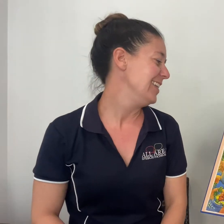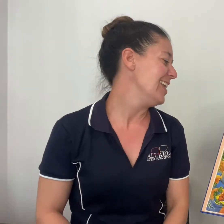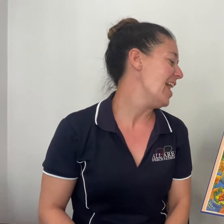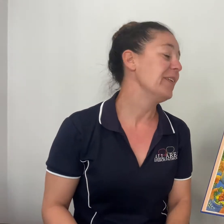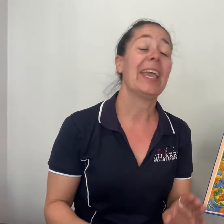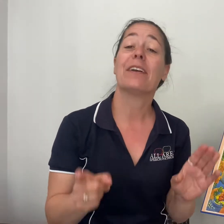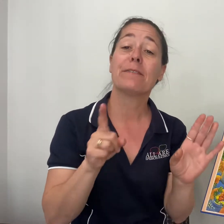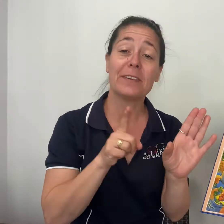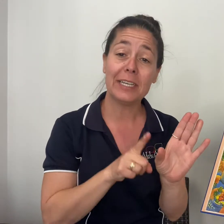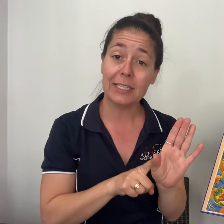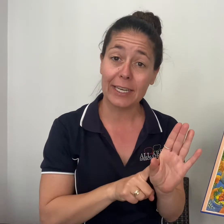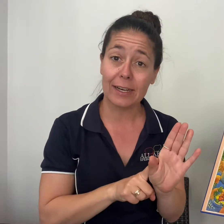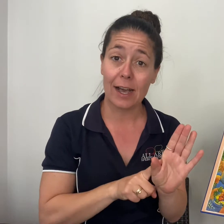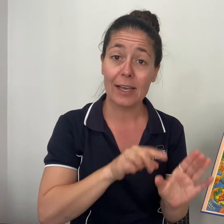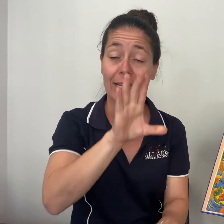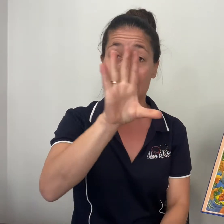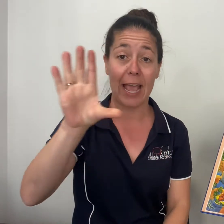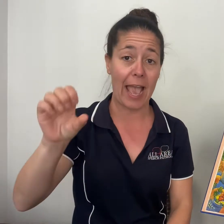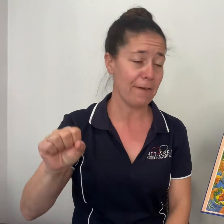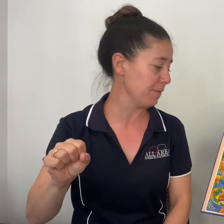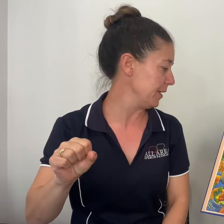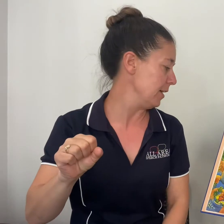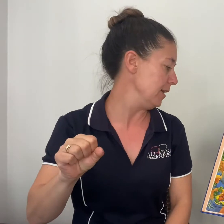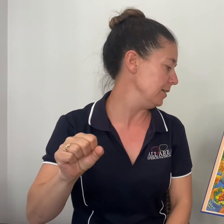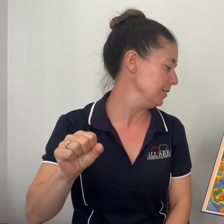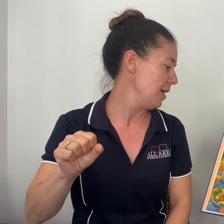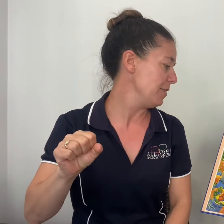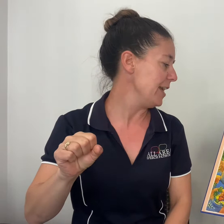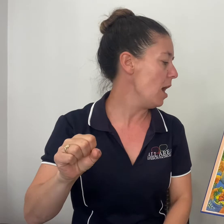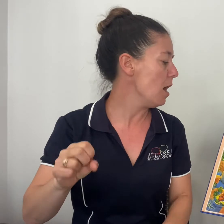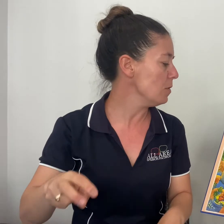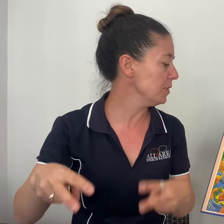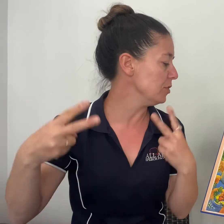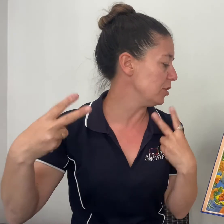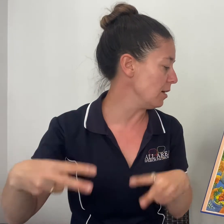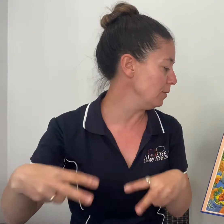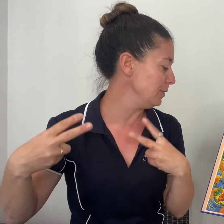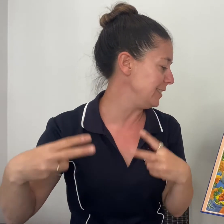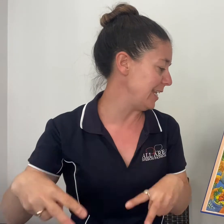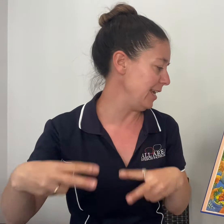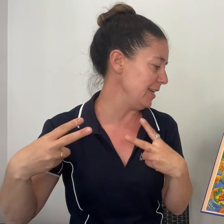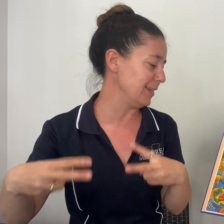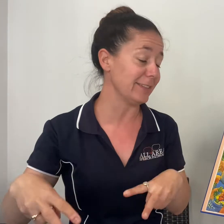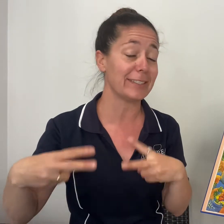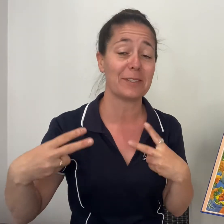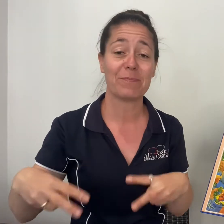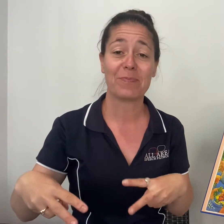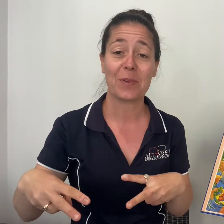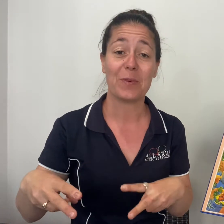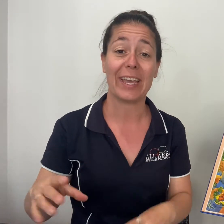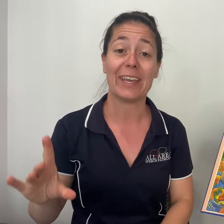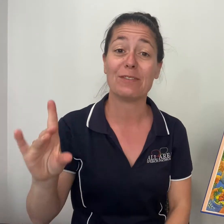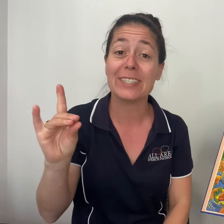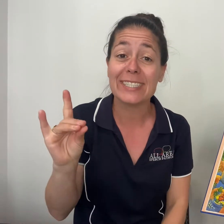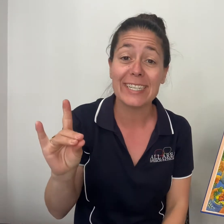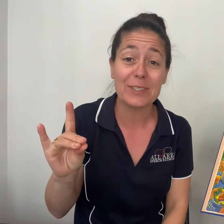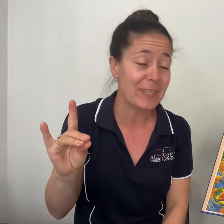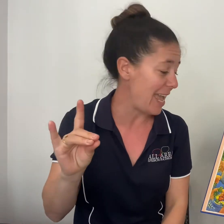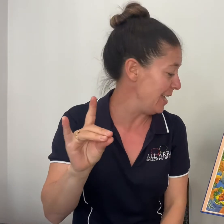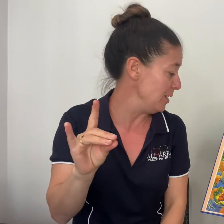Now, every year in Africa, they hold the jungle dance, where every single